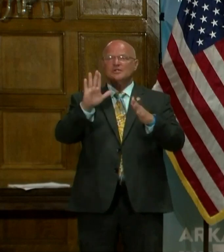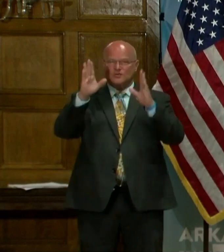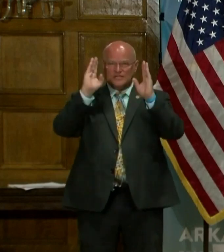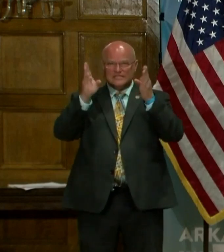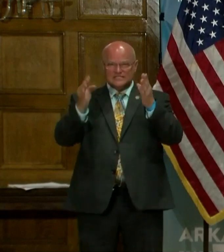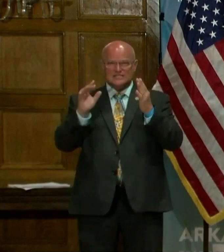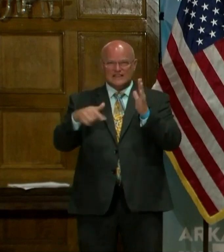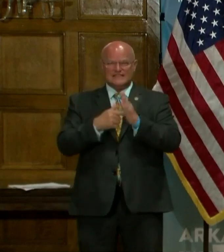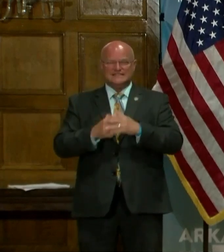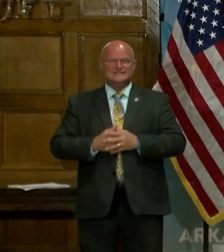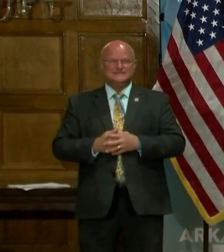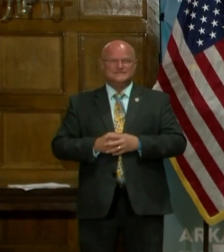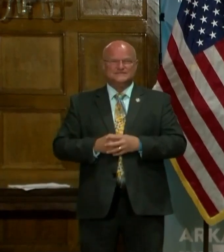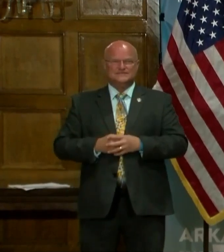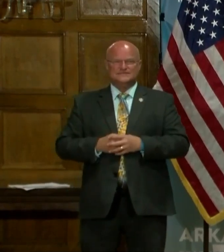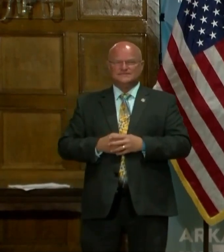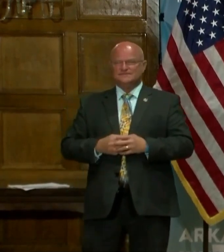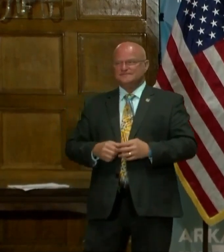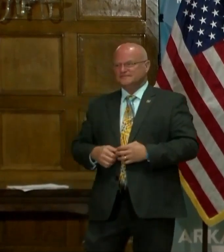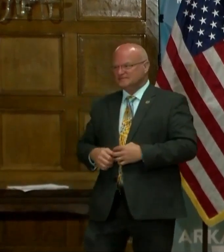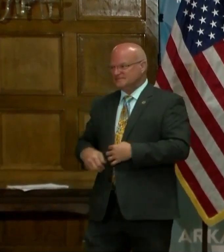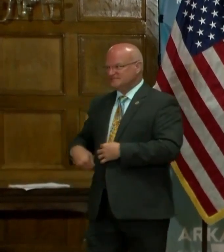your attention to this.